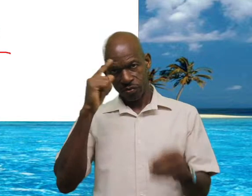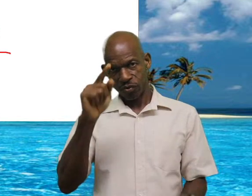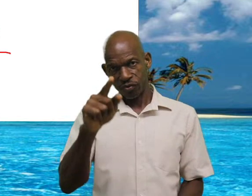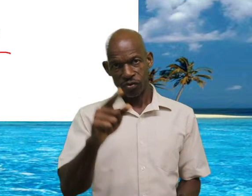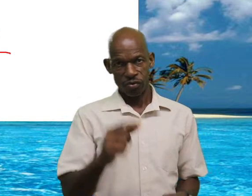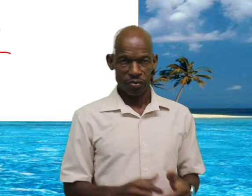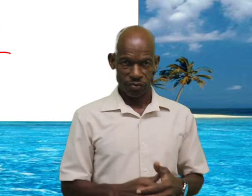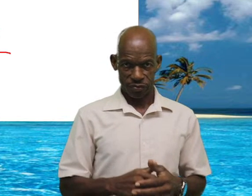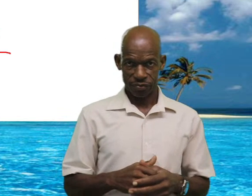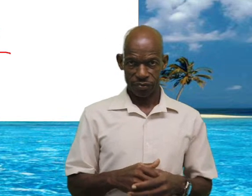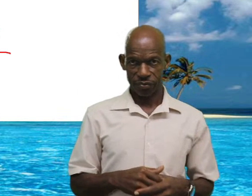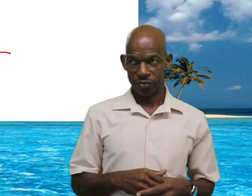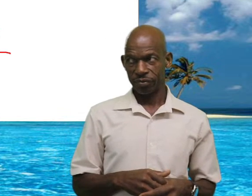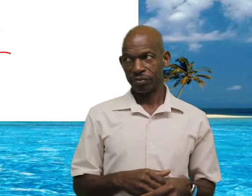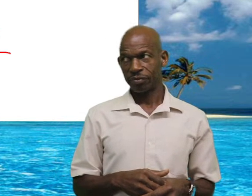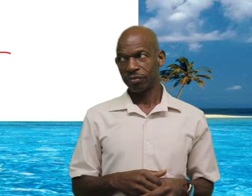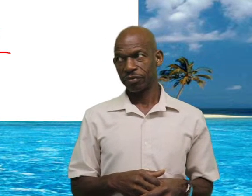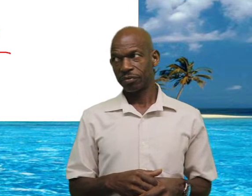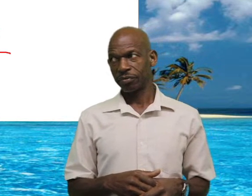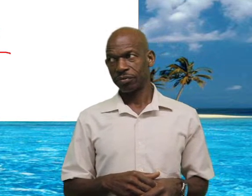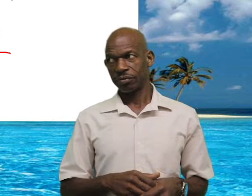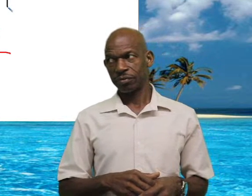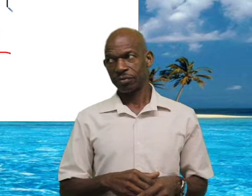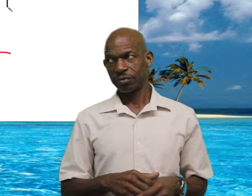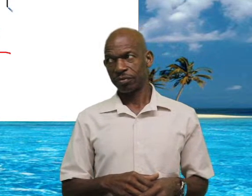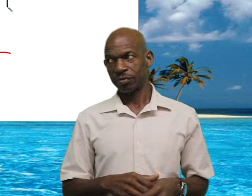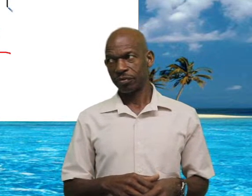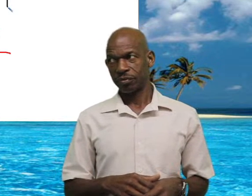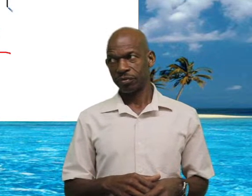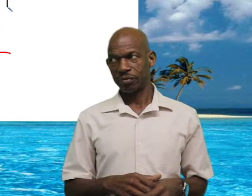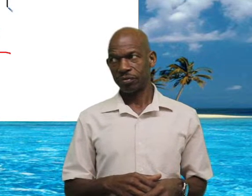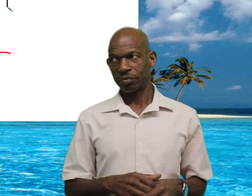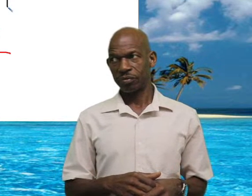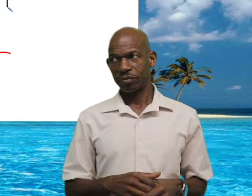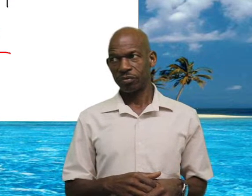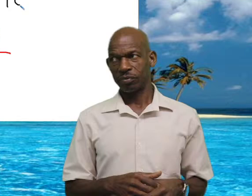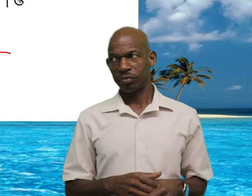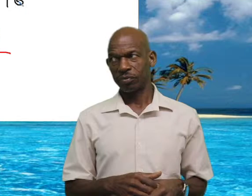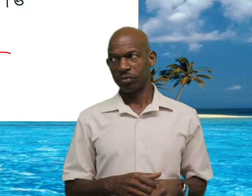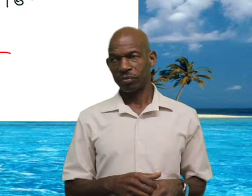telephone number, the people who are custom with us, I need to know